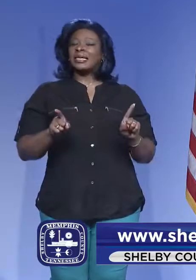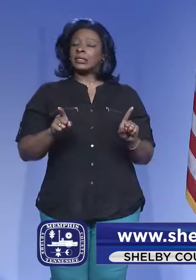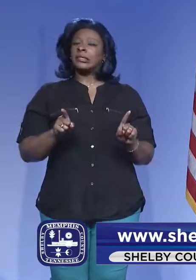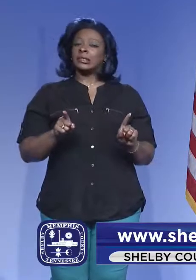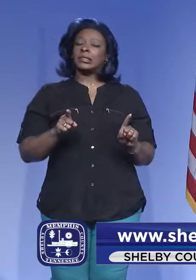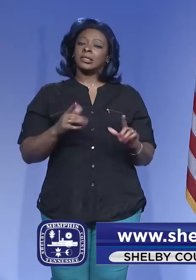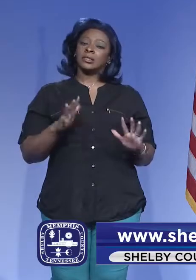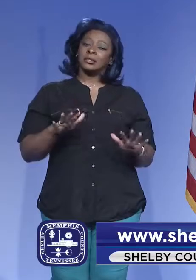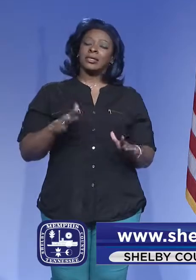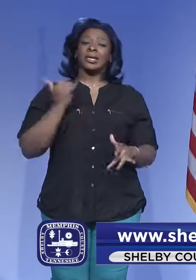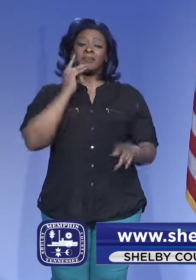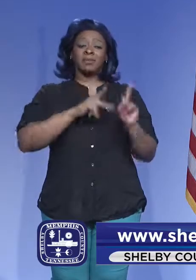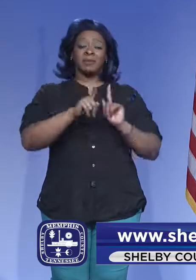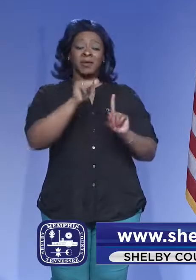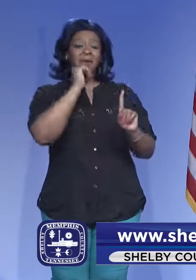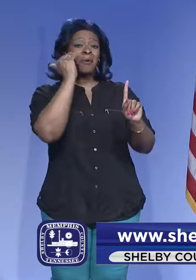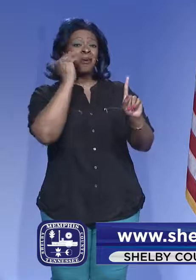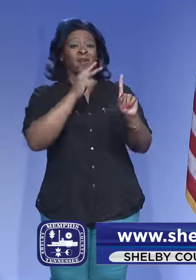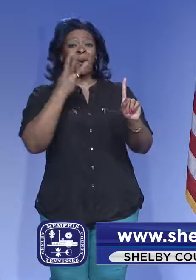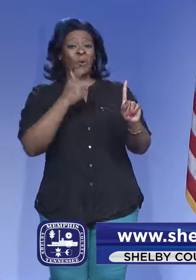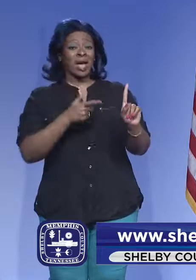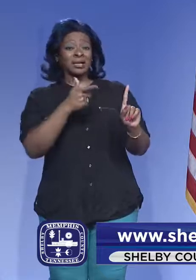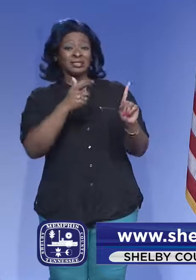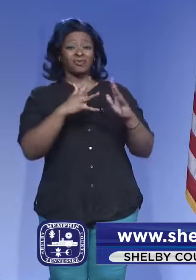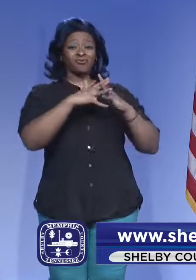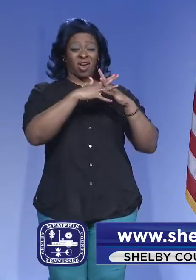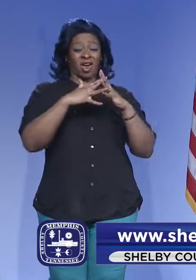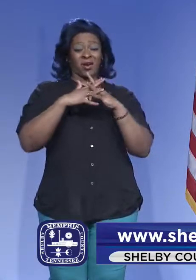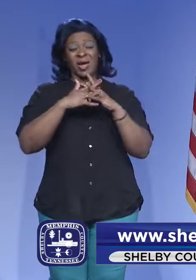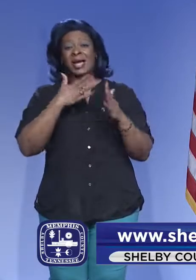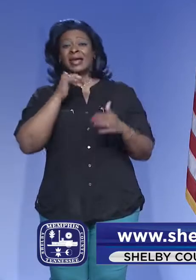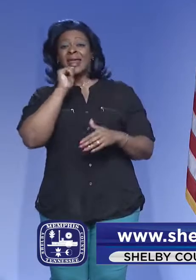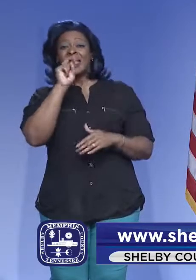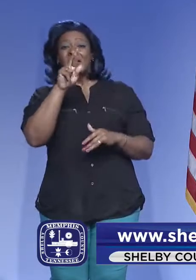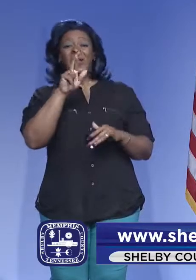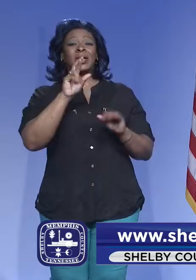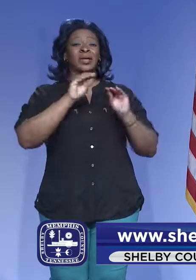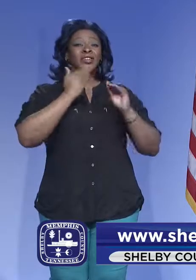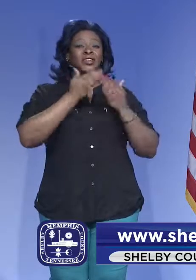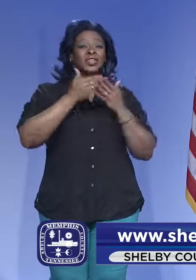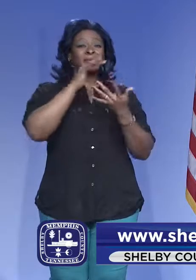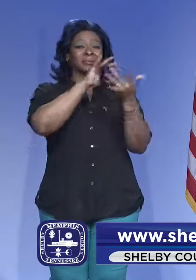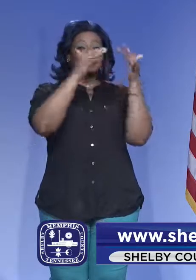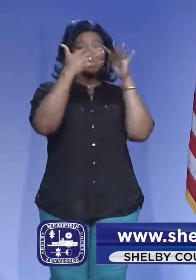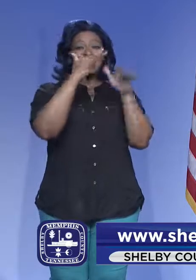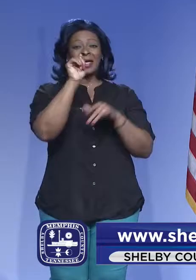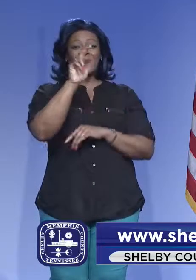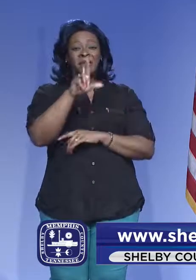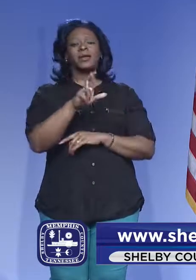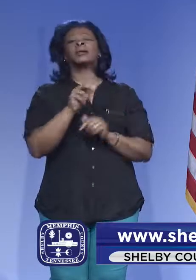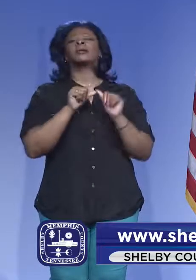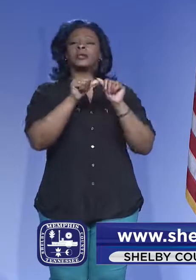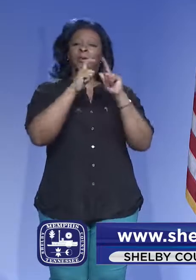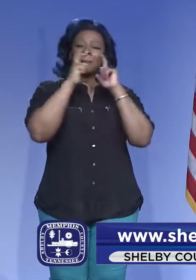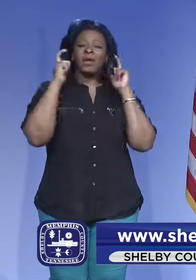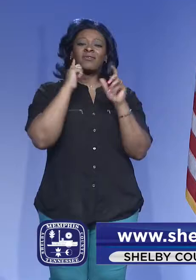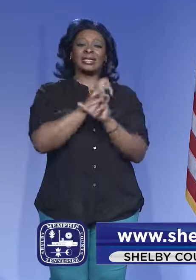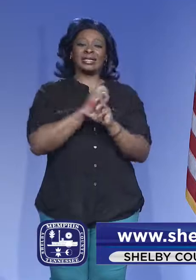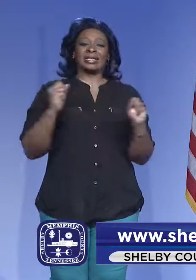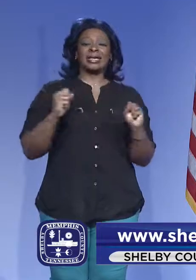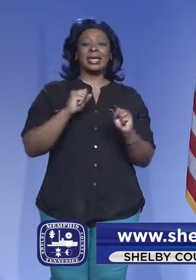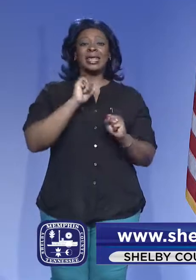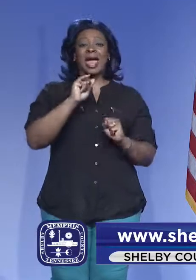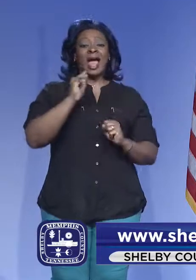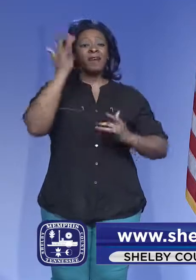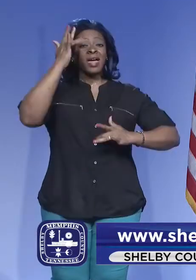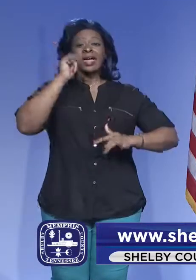if you're around people you don't know, particularly in crowded, poorly ventilated spaces, to continue to wear a mask, because the vaccine's not